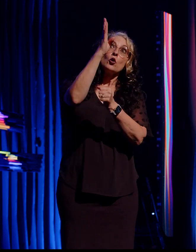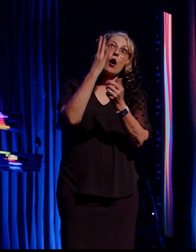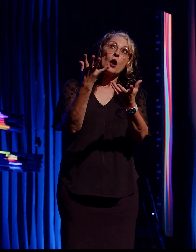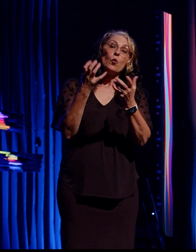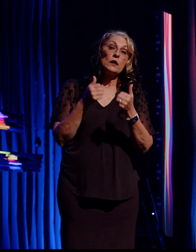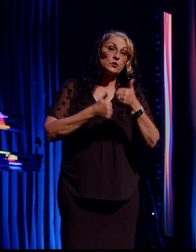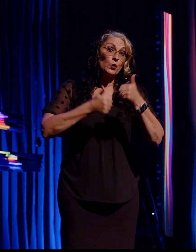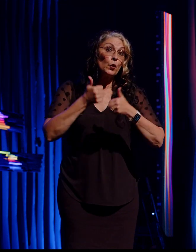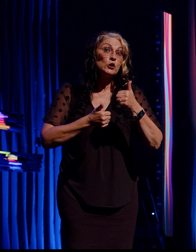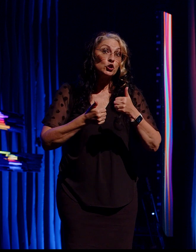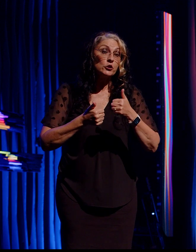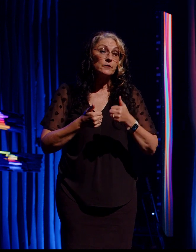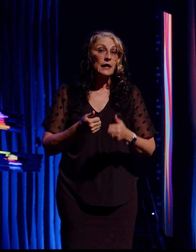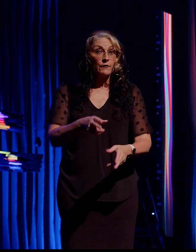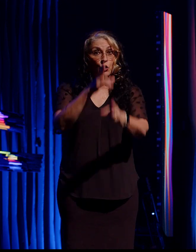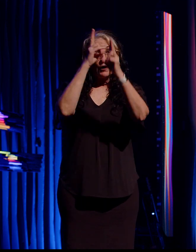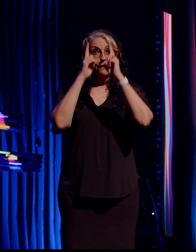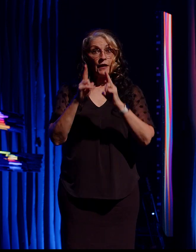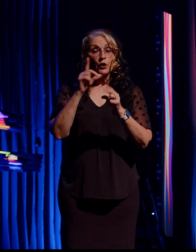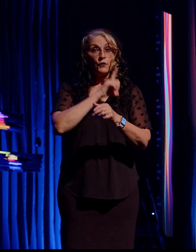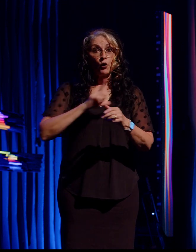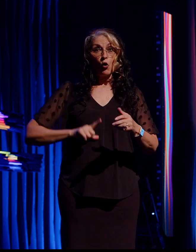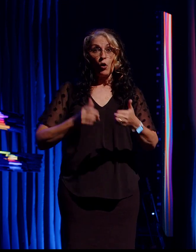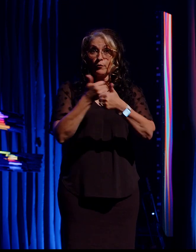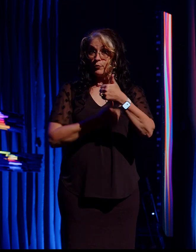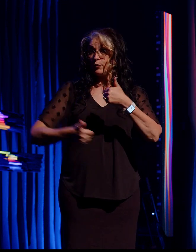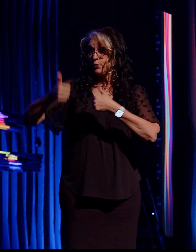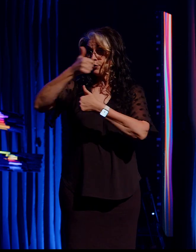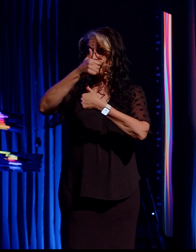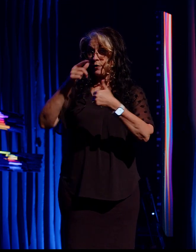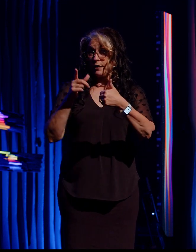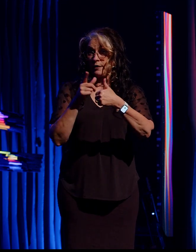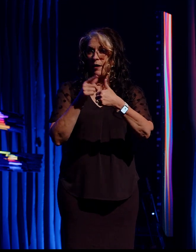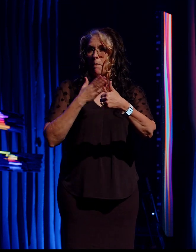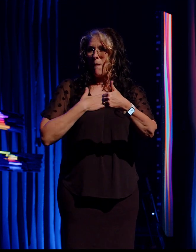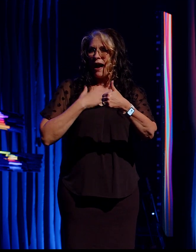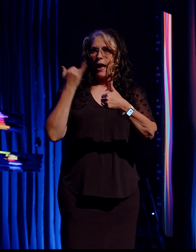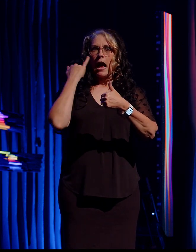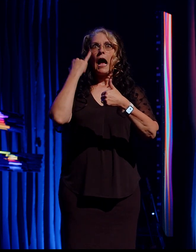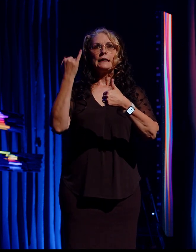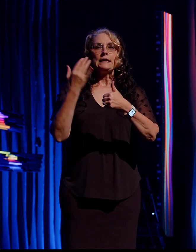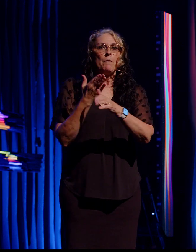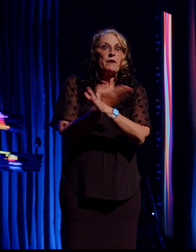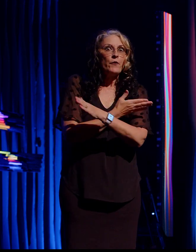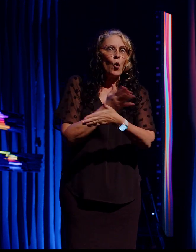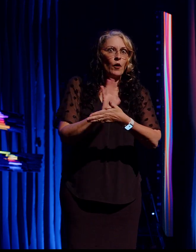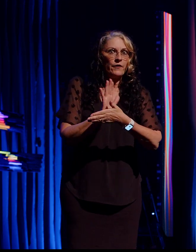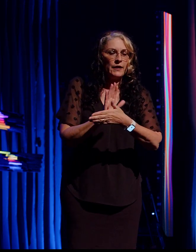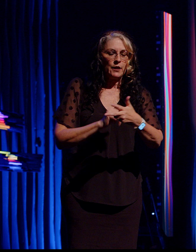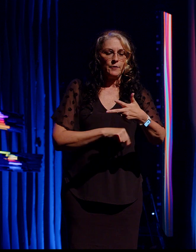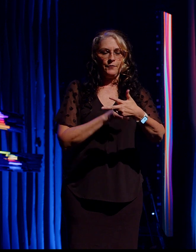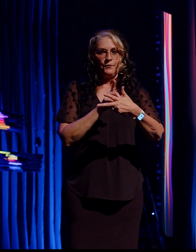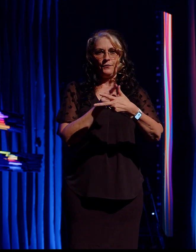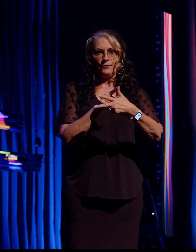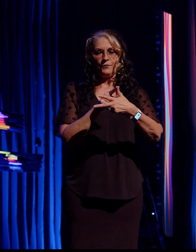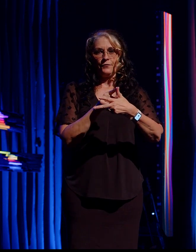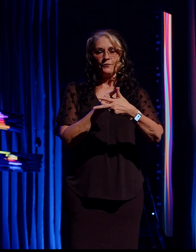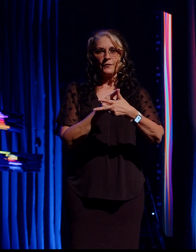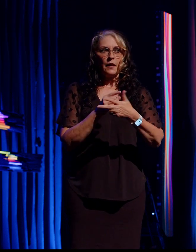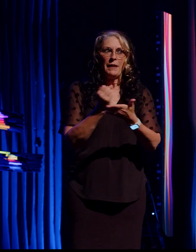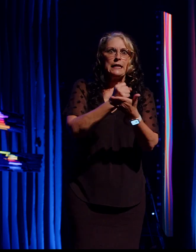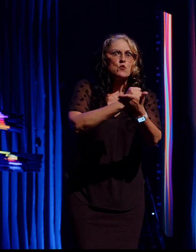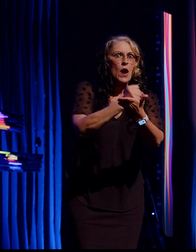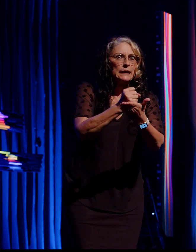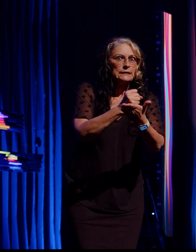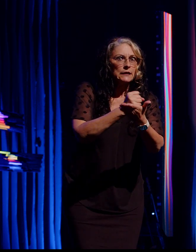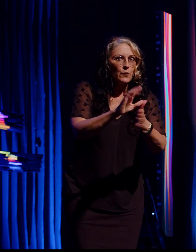you want? Someone who fears the Lord means they're going to put him first. Now, that's not point number one. I just told you that was my idea before listening to the video. Point number one, if you need to erase it, start erasing